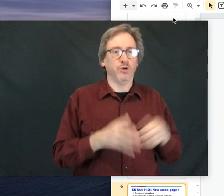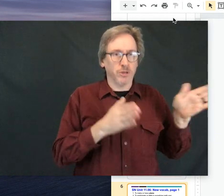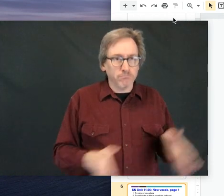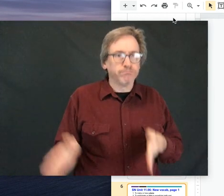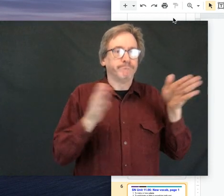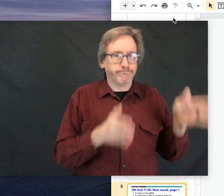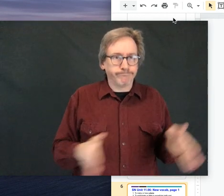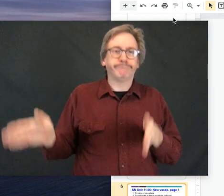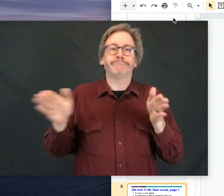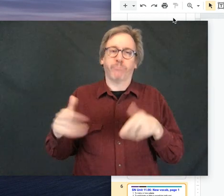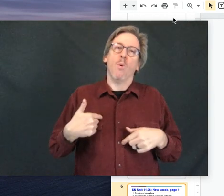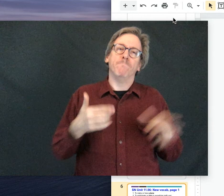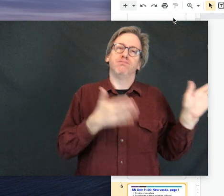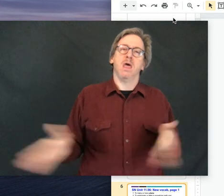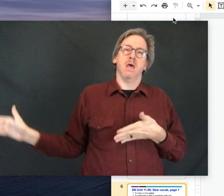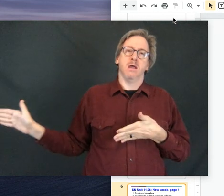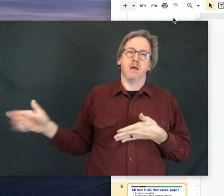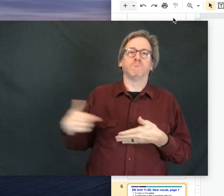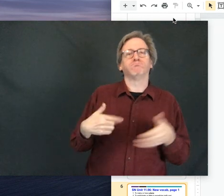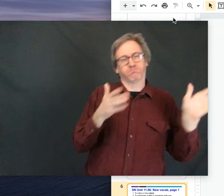or you can,